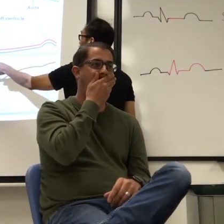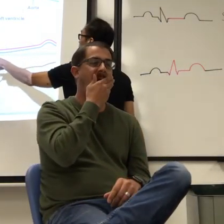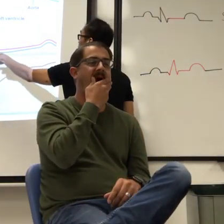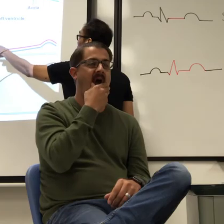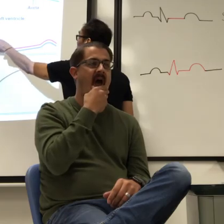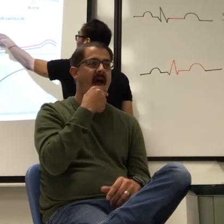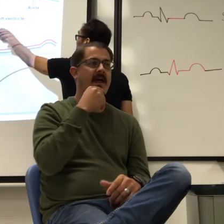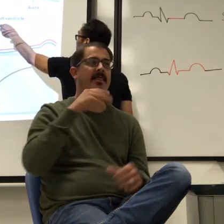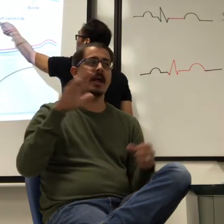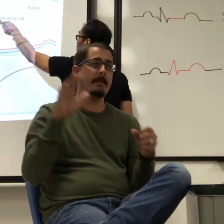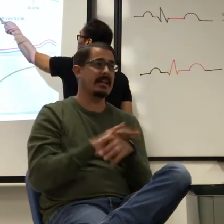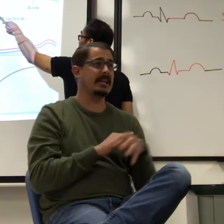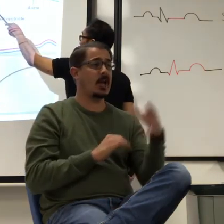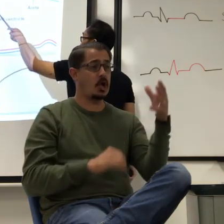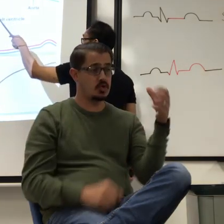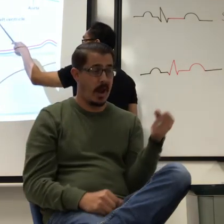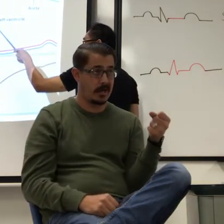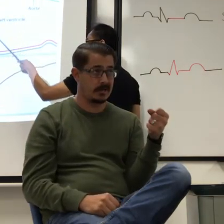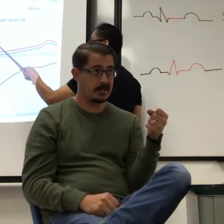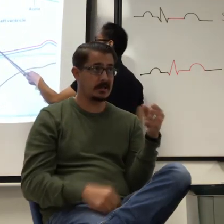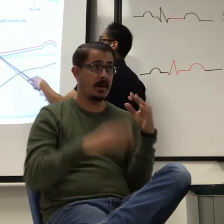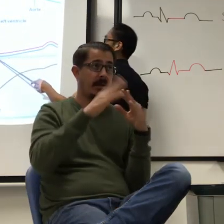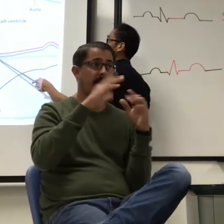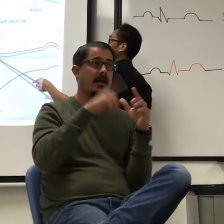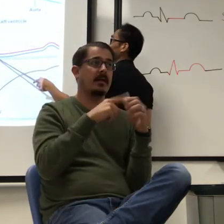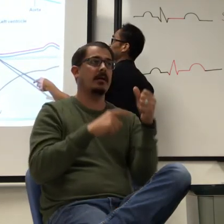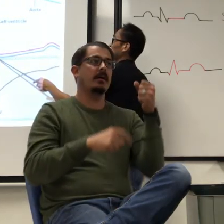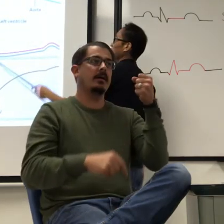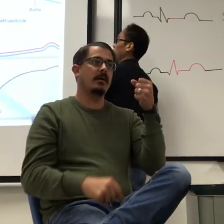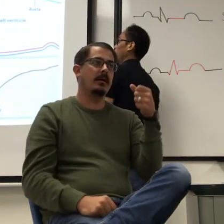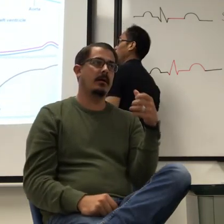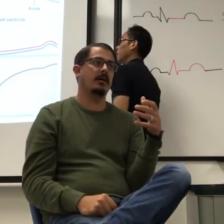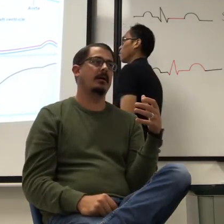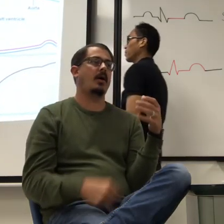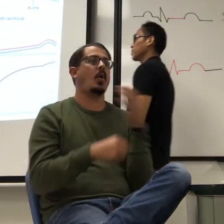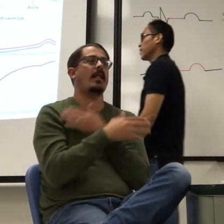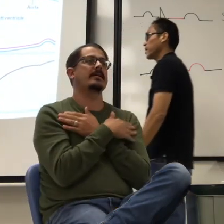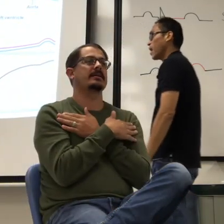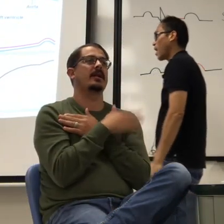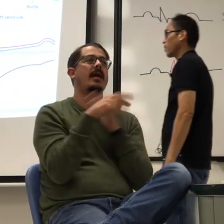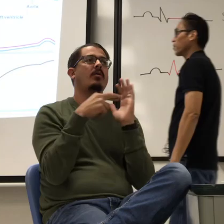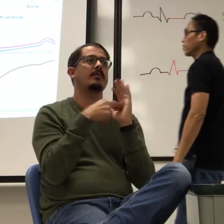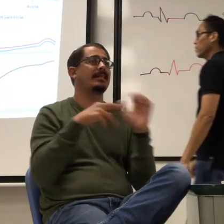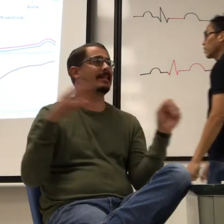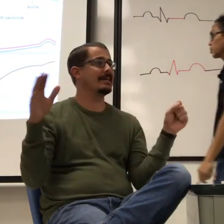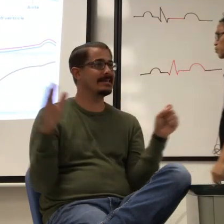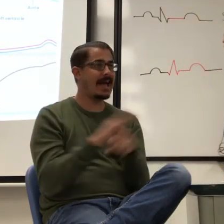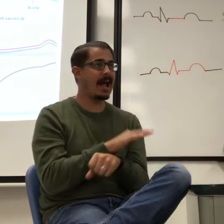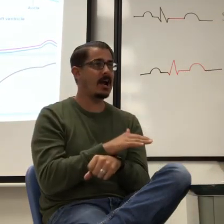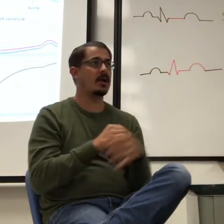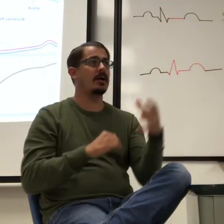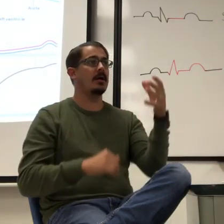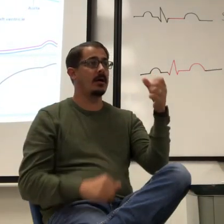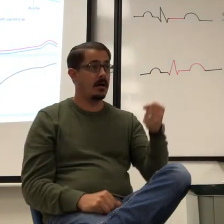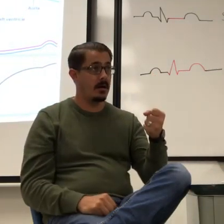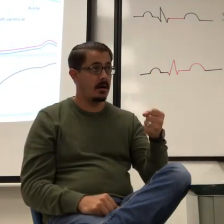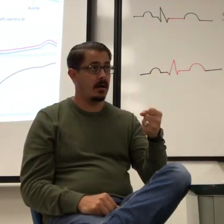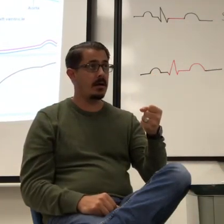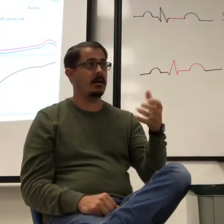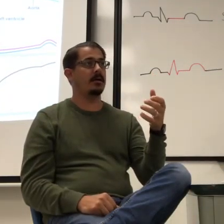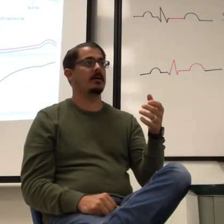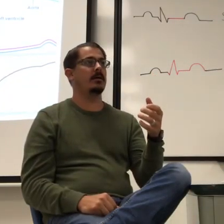complete contraction, the peak, and then the complete relaxation. Okay. Represents the entire contraction